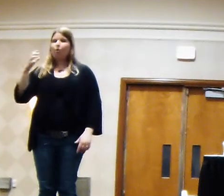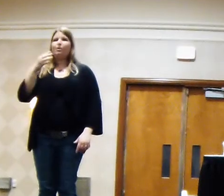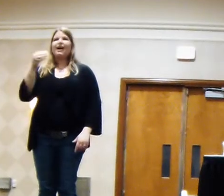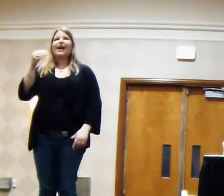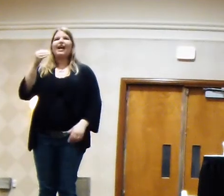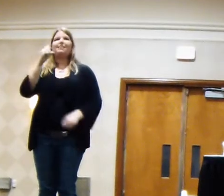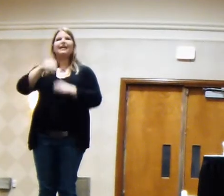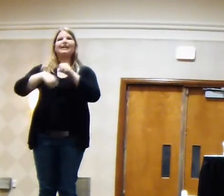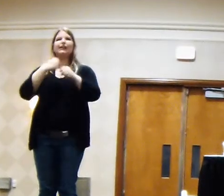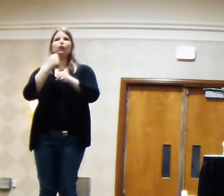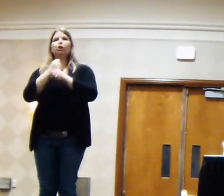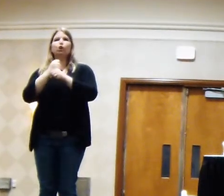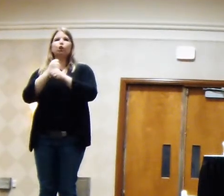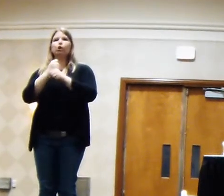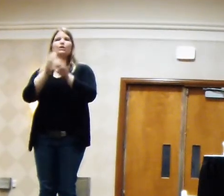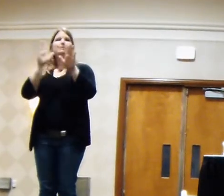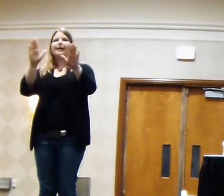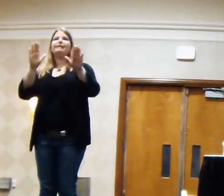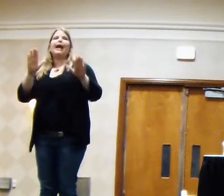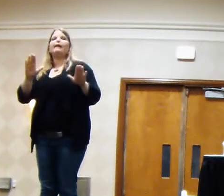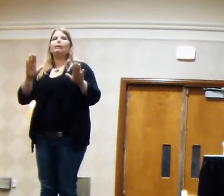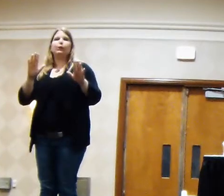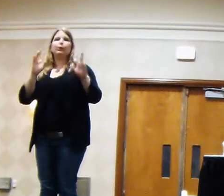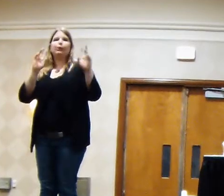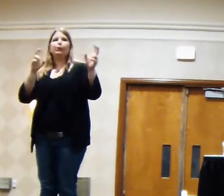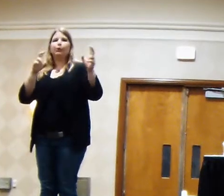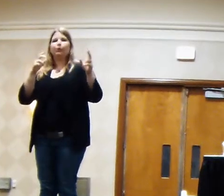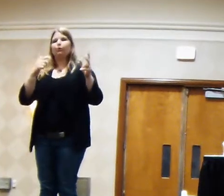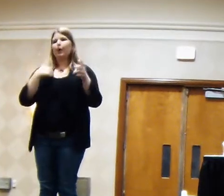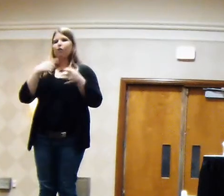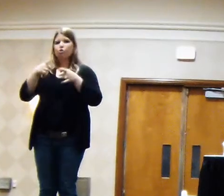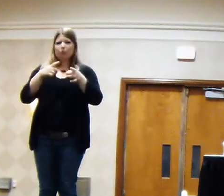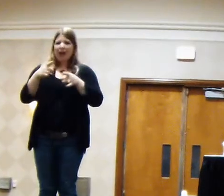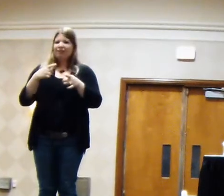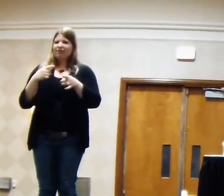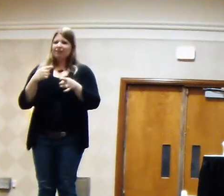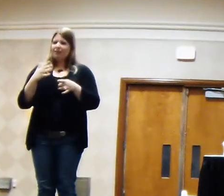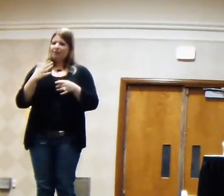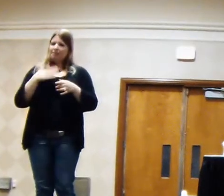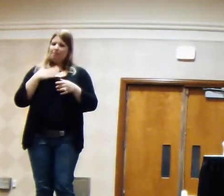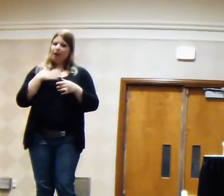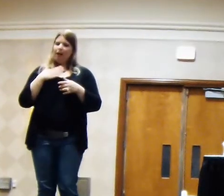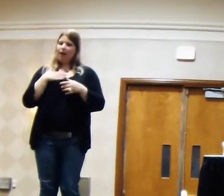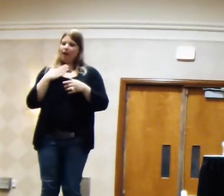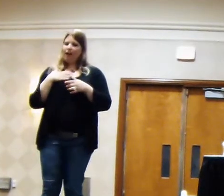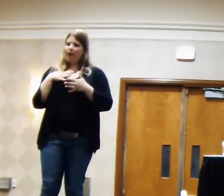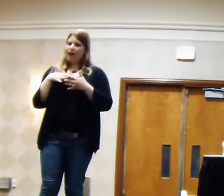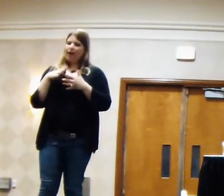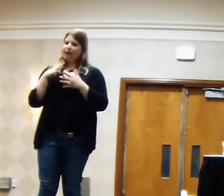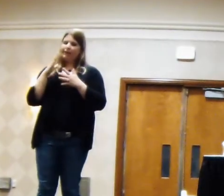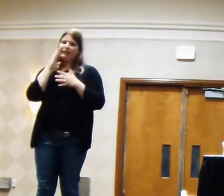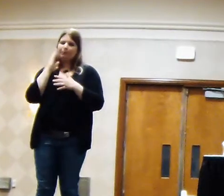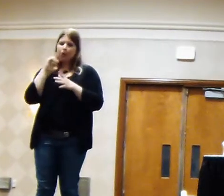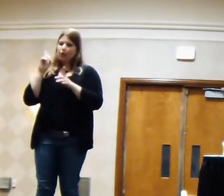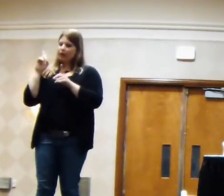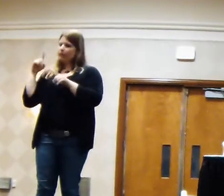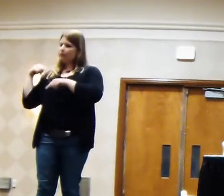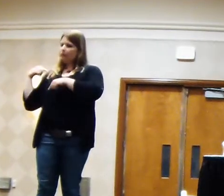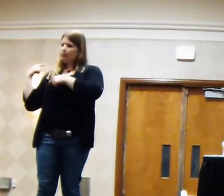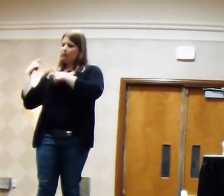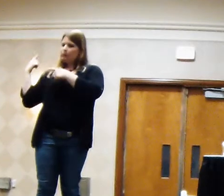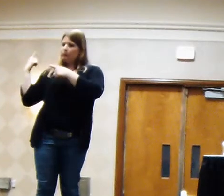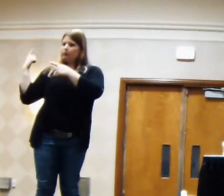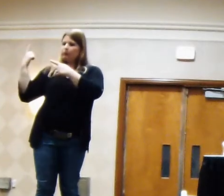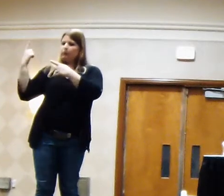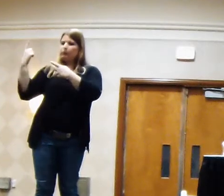Men. So directing is kind of a really cool thing. It's a really cool way to use everything I've learned as an actor, as a musician, as a